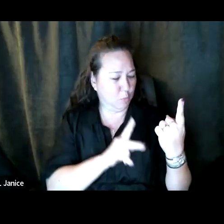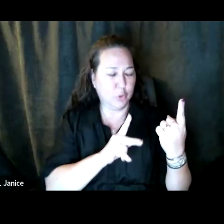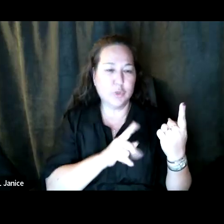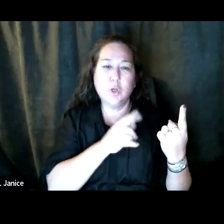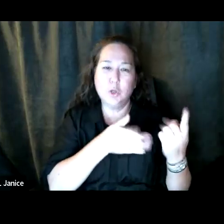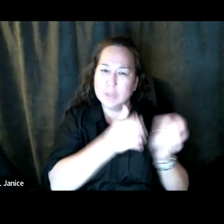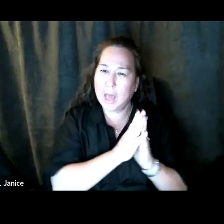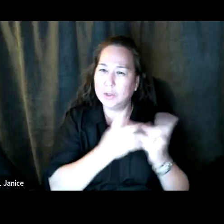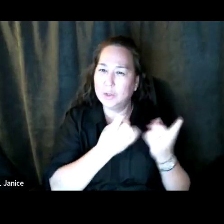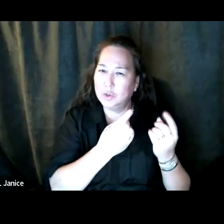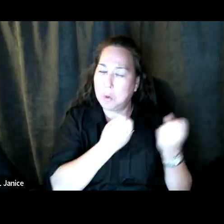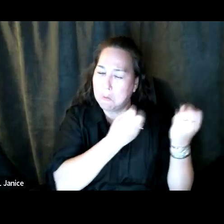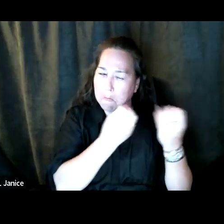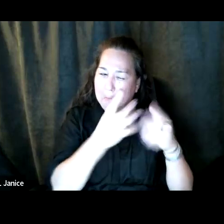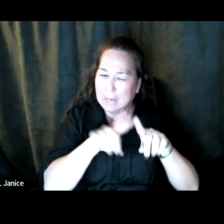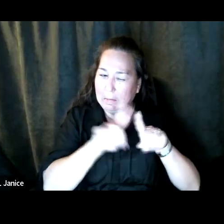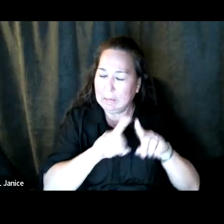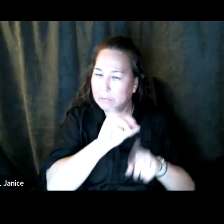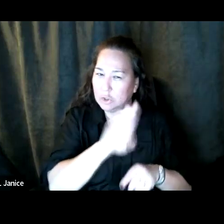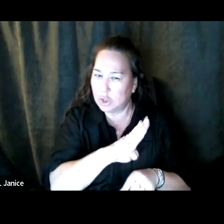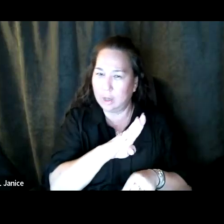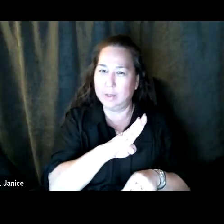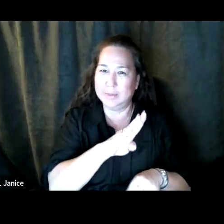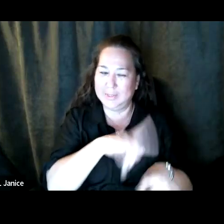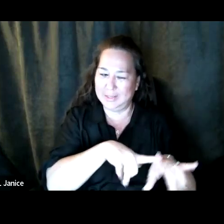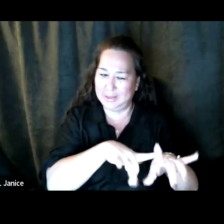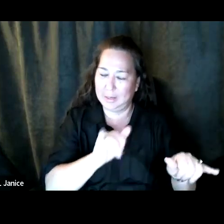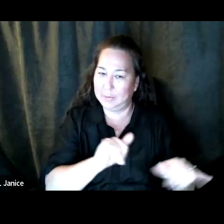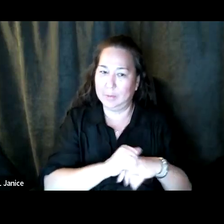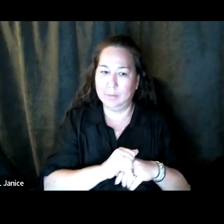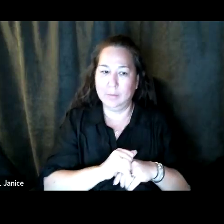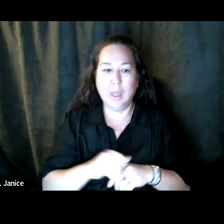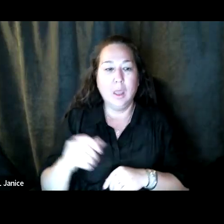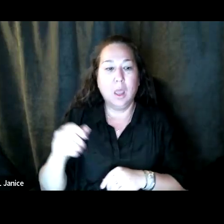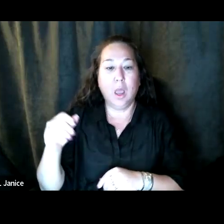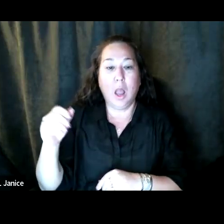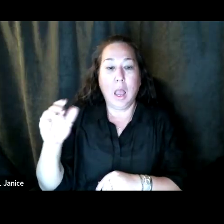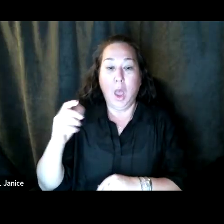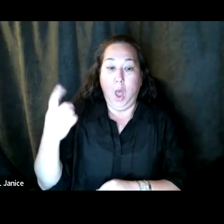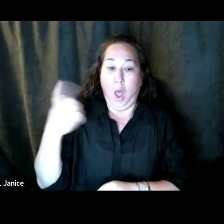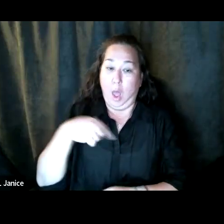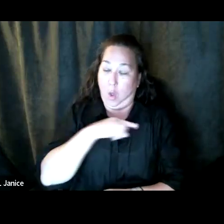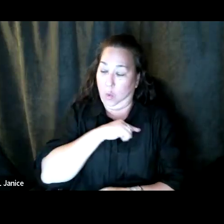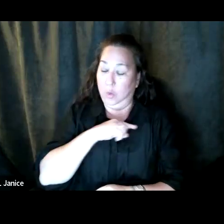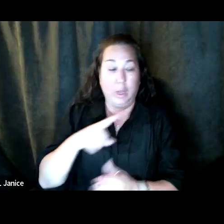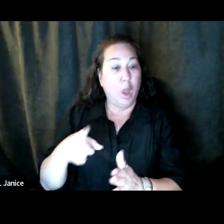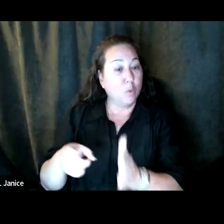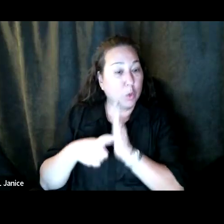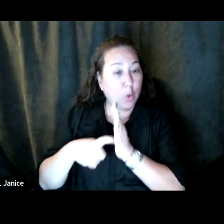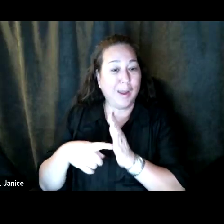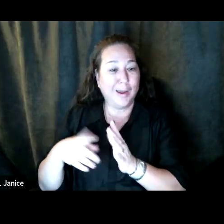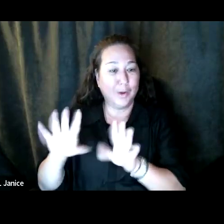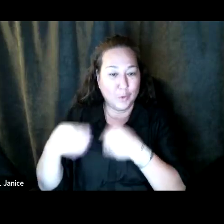time. IEPs mandate that our students with disabilities are receiving specialized instruction. But what constitutes a minute of